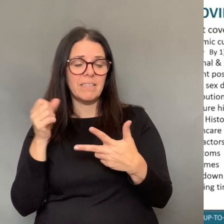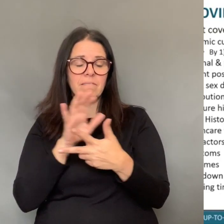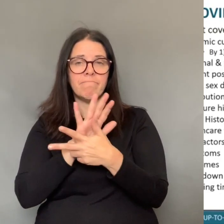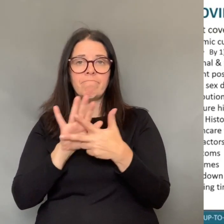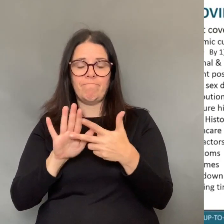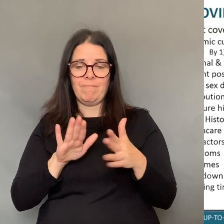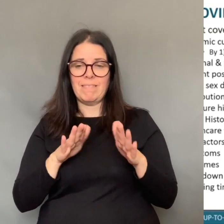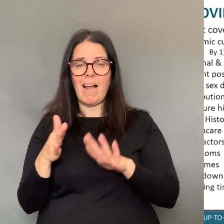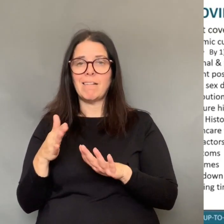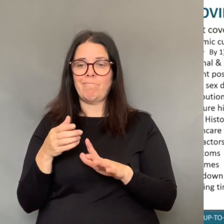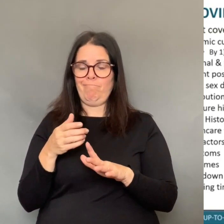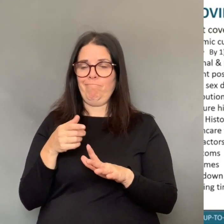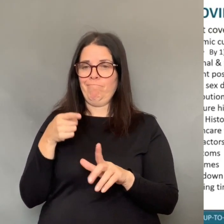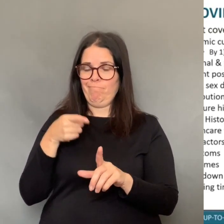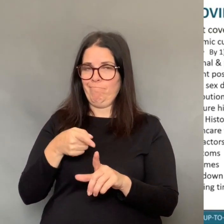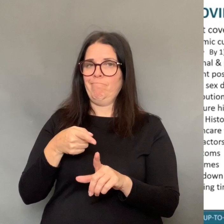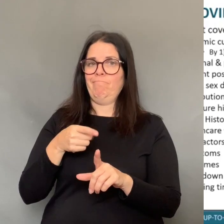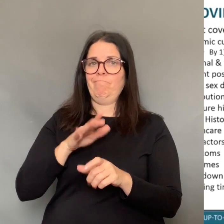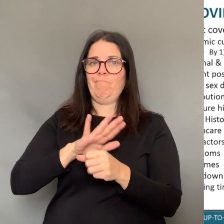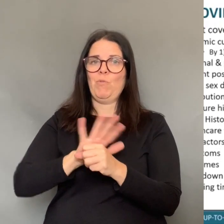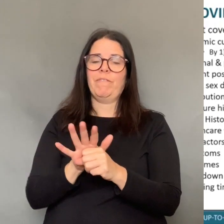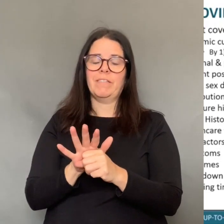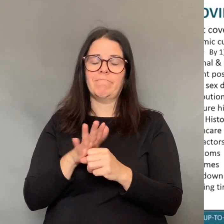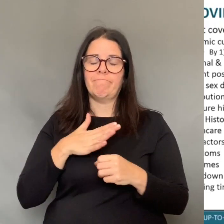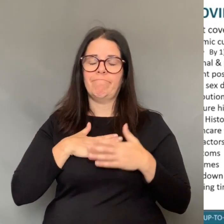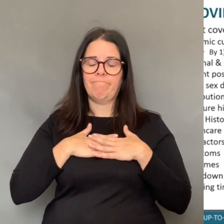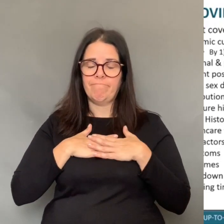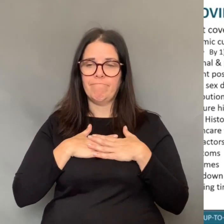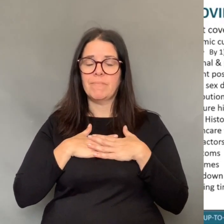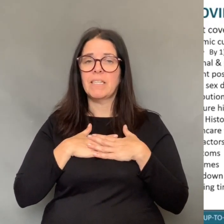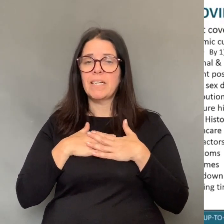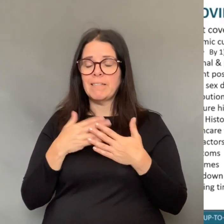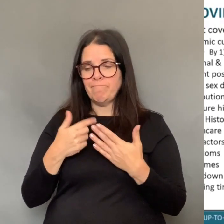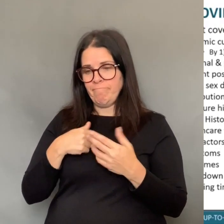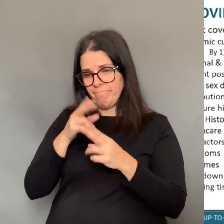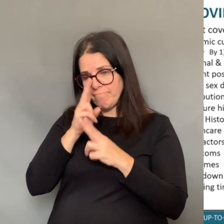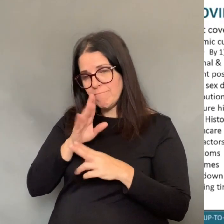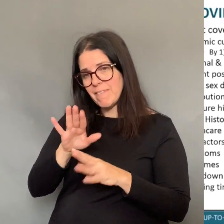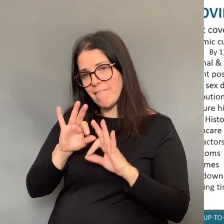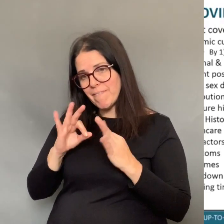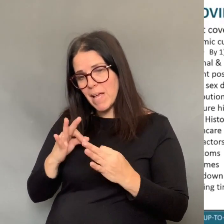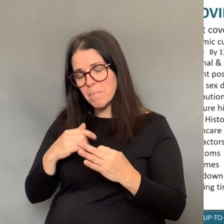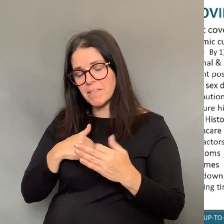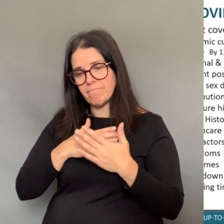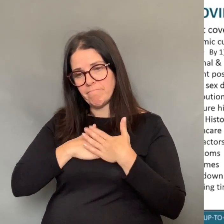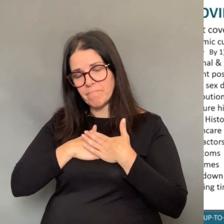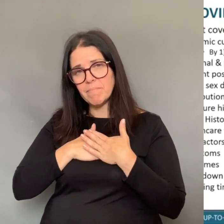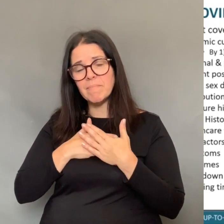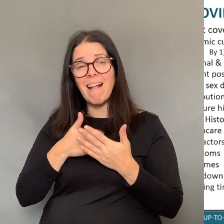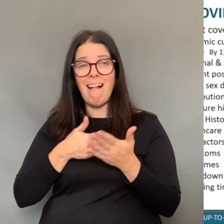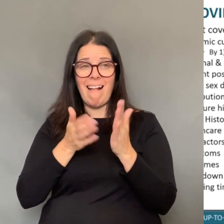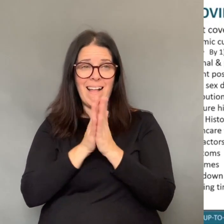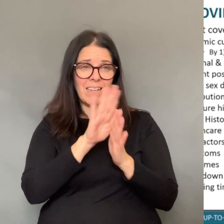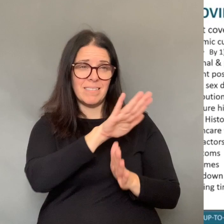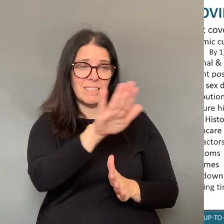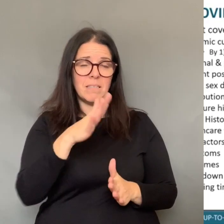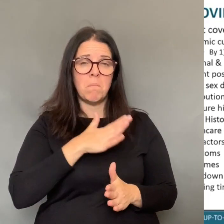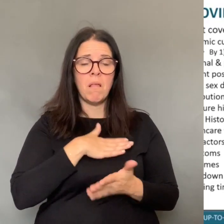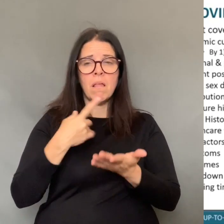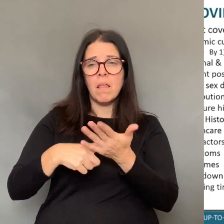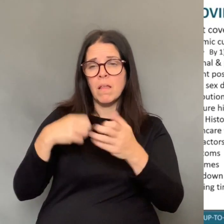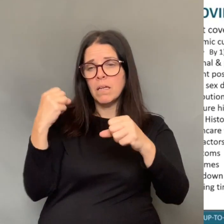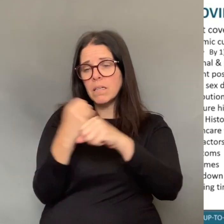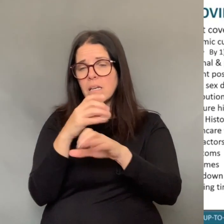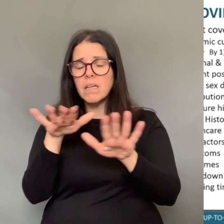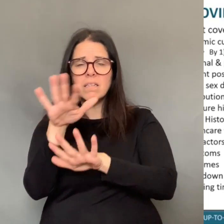moving some of these residents from COVID-19 outbreak facilities to other facilities to reduce further spread of COVID-19 in